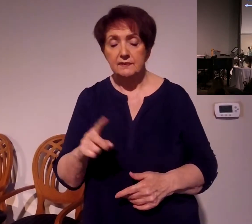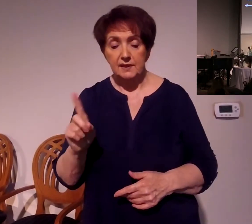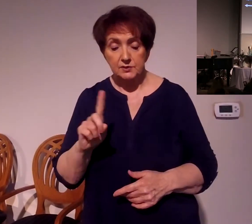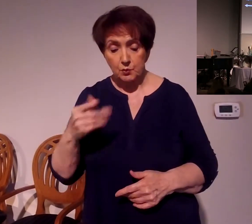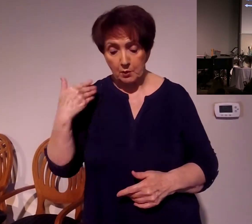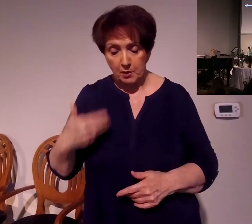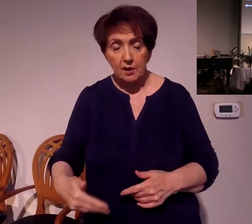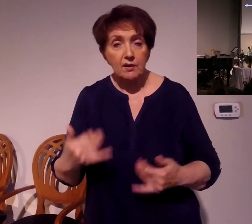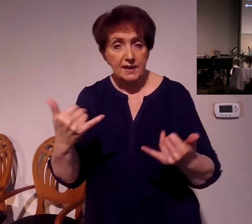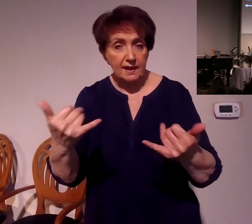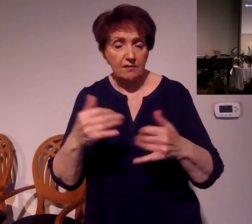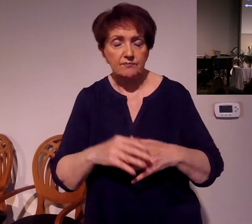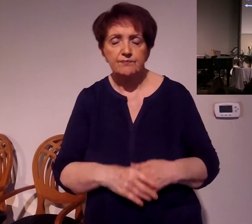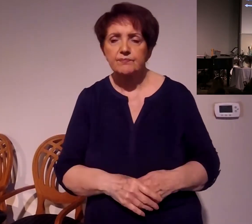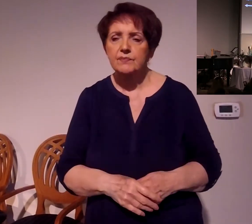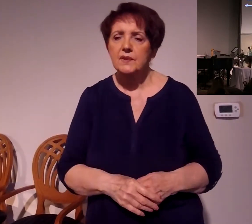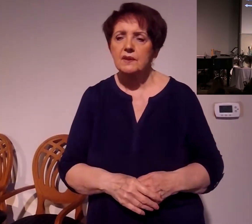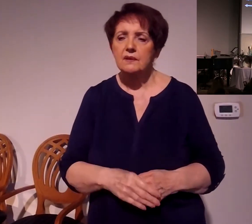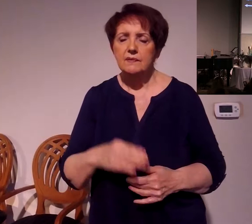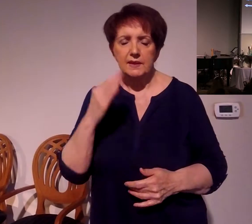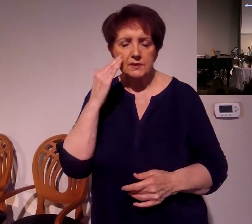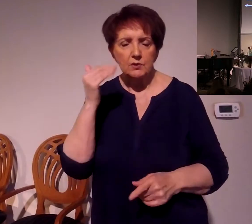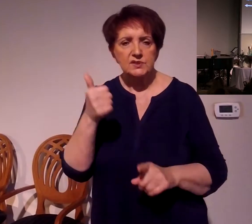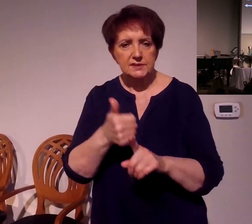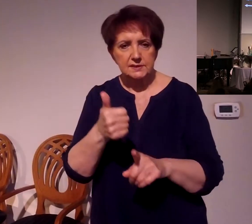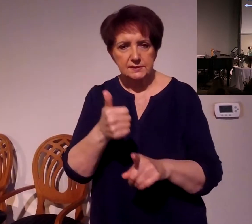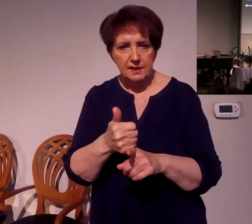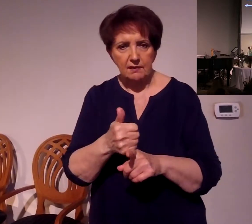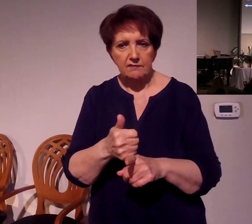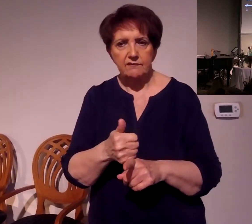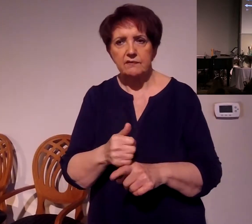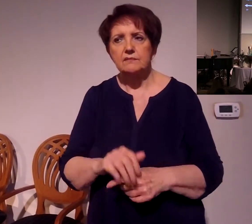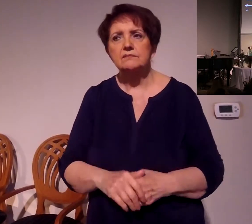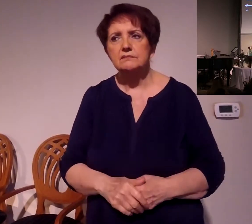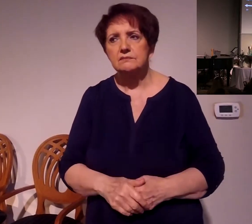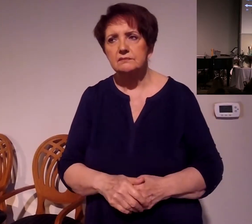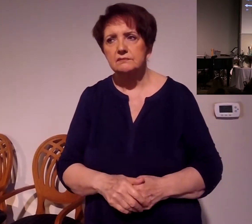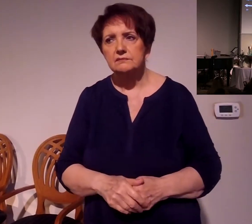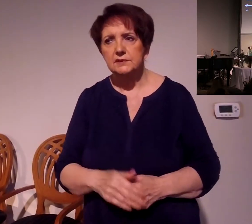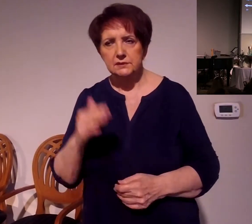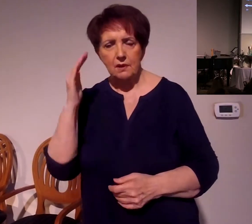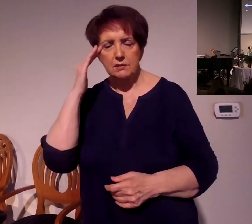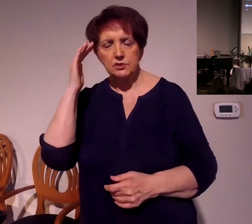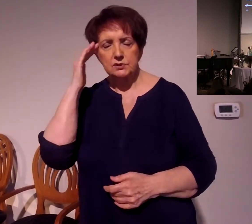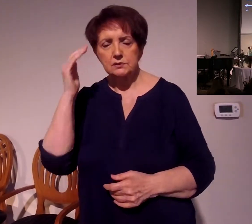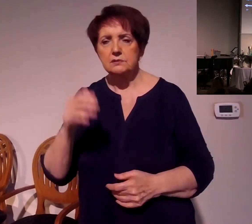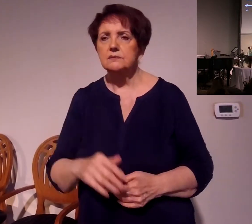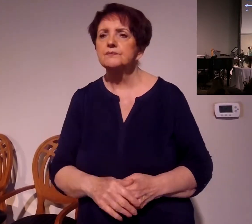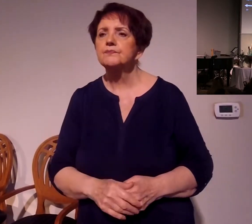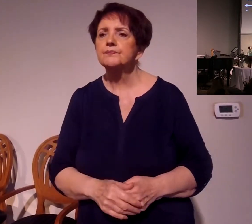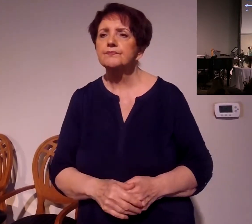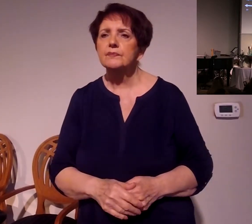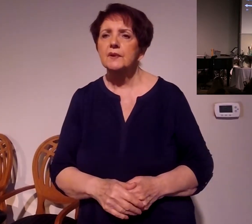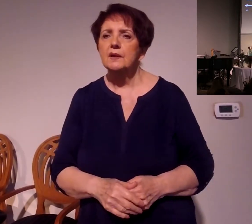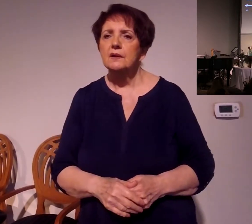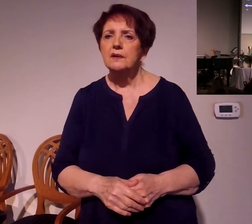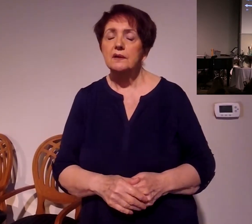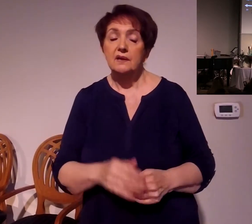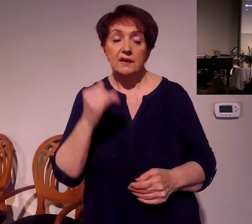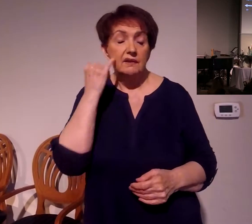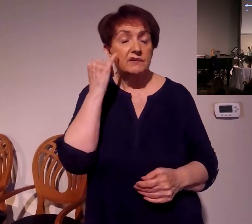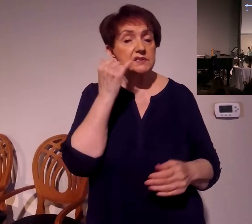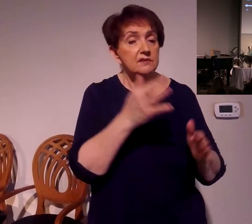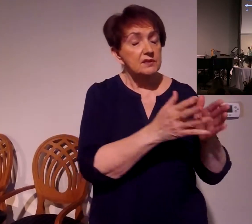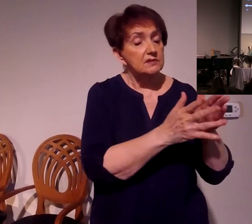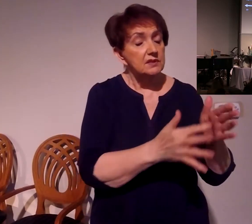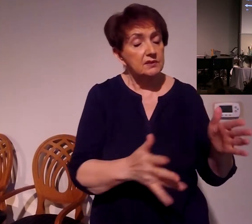Homo sapien, that which knows itself as a self. And if it's a continuum, it's interesting